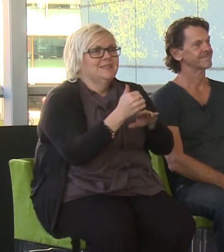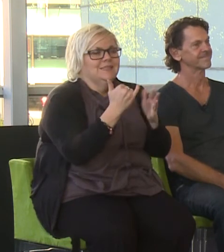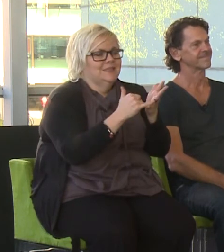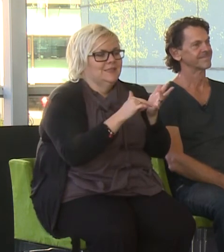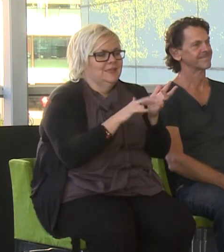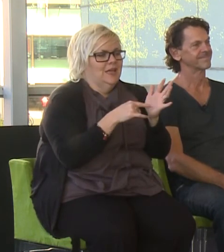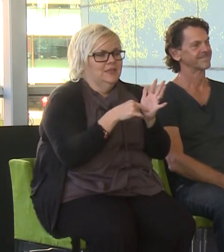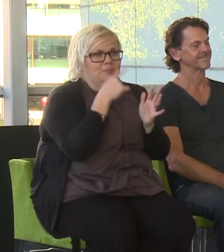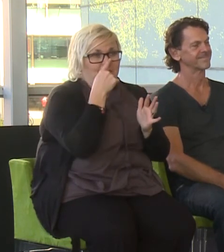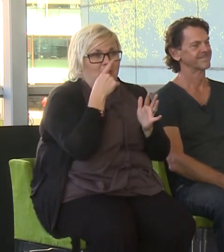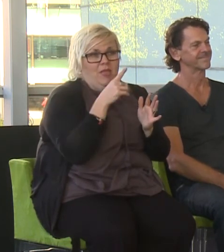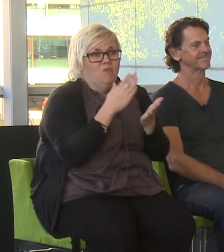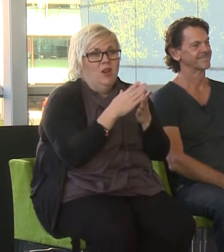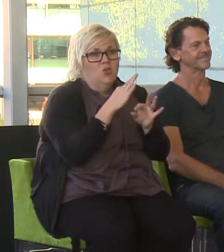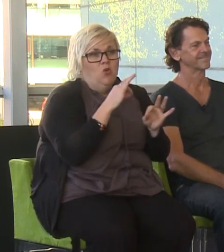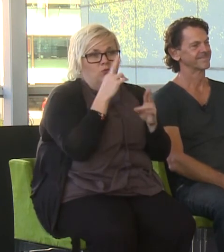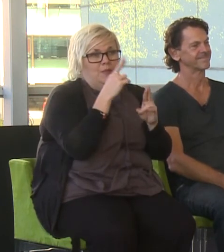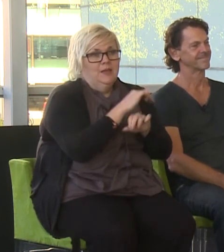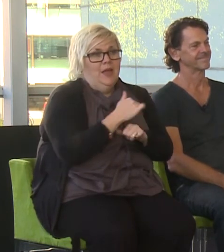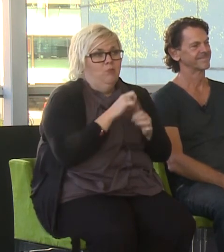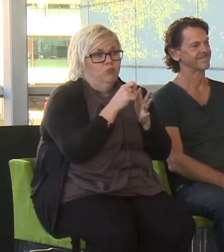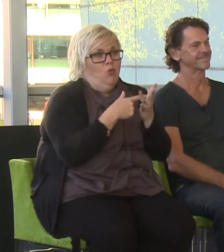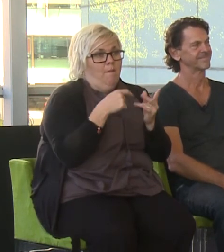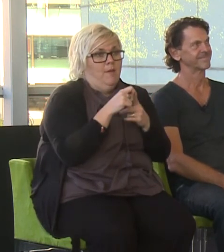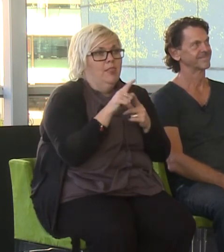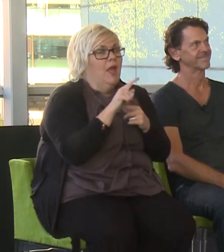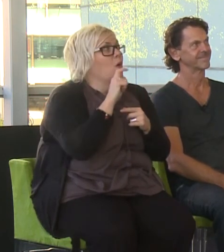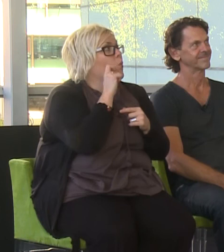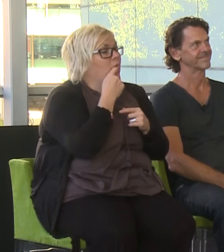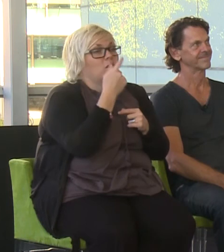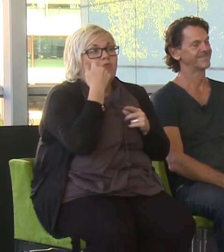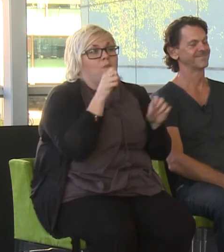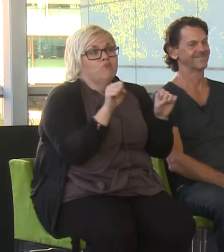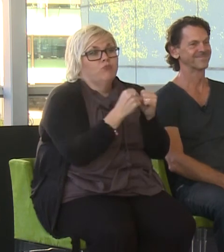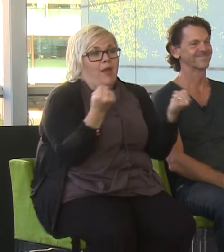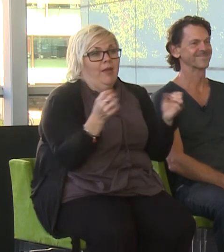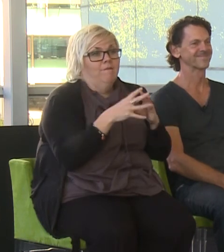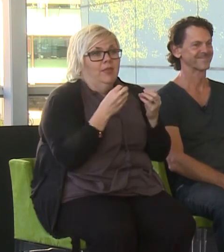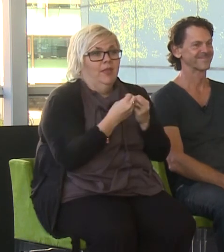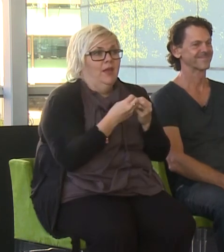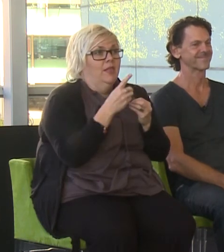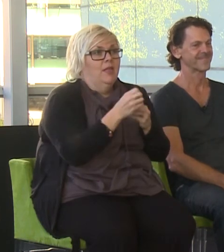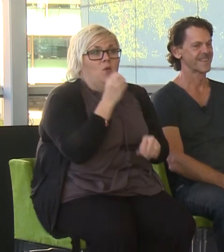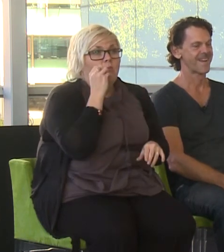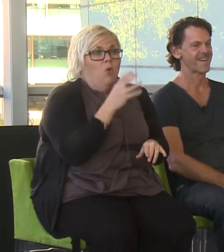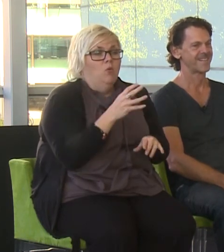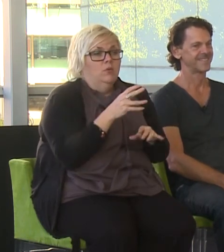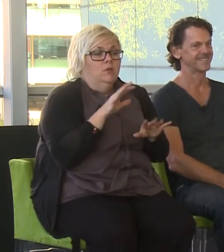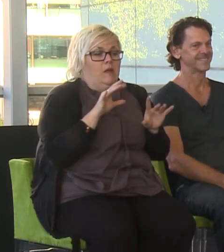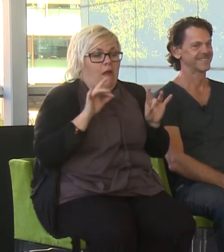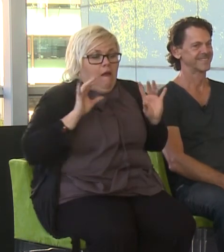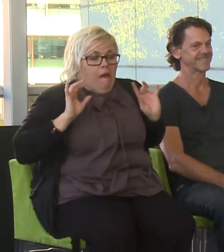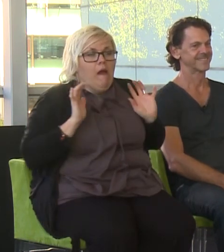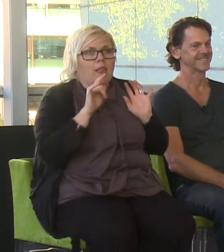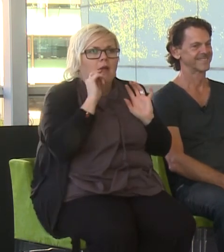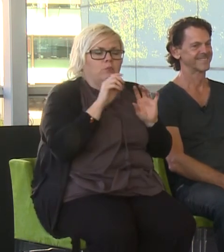respect for our props. They will, if they can, break everything. They will not hold back. End of